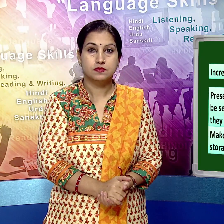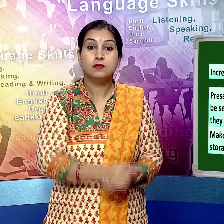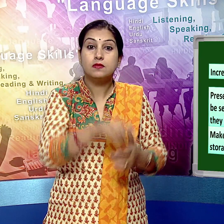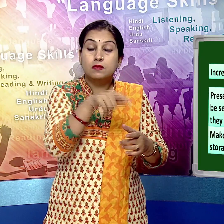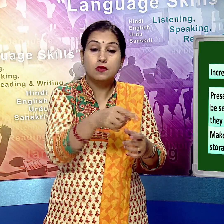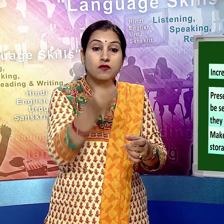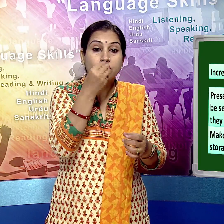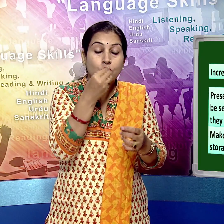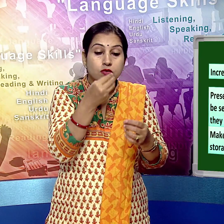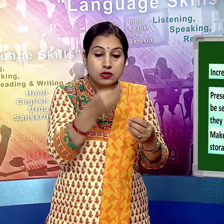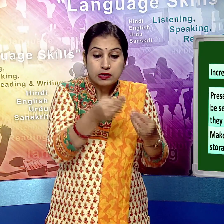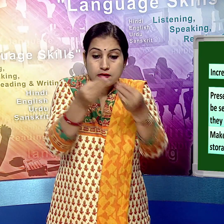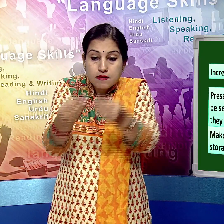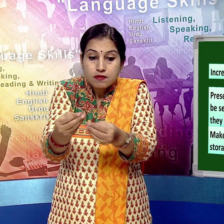increases the food supply.